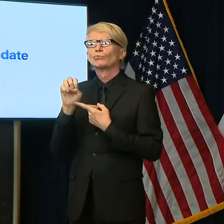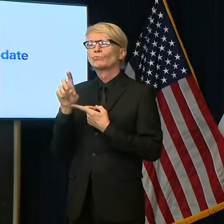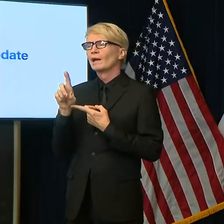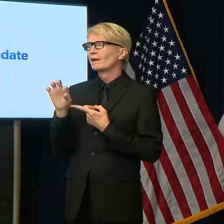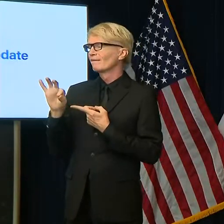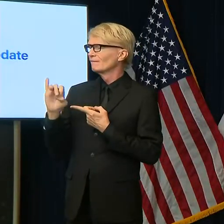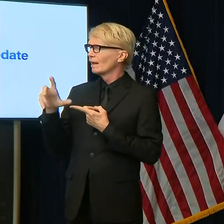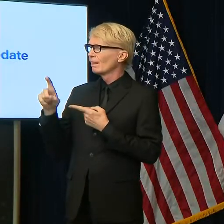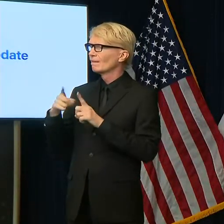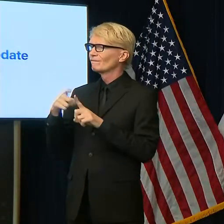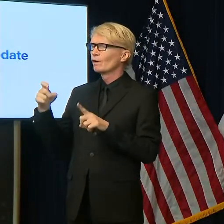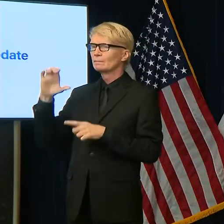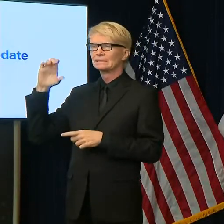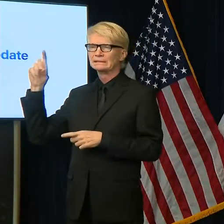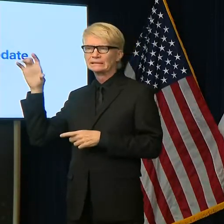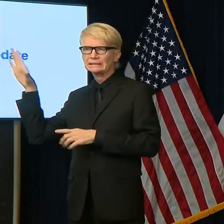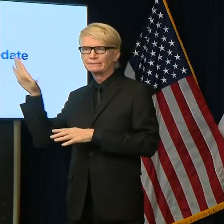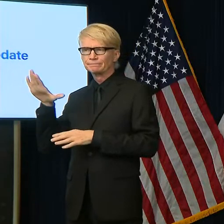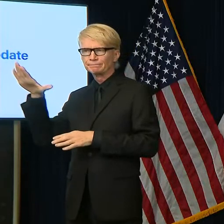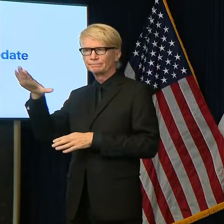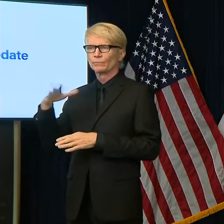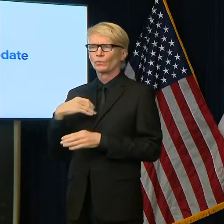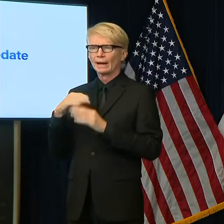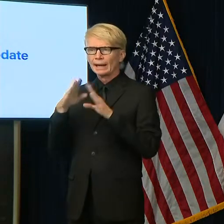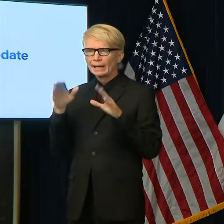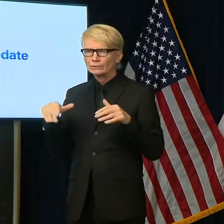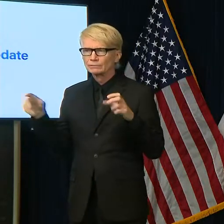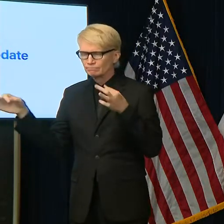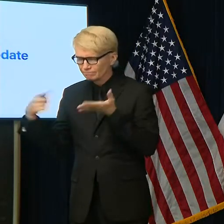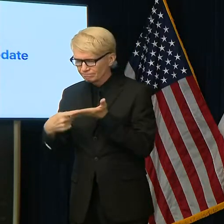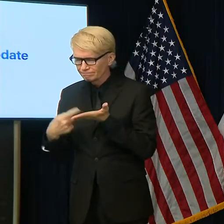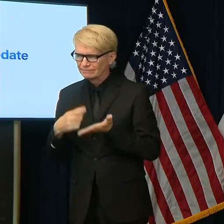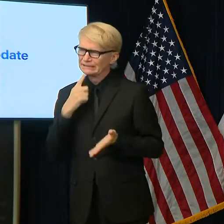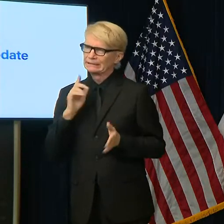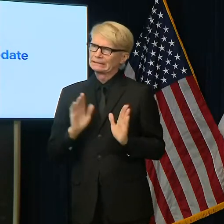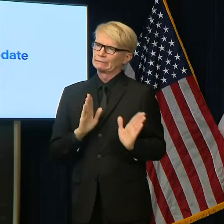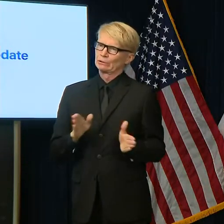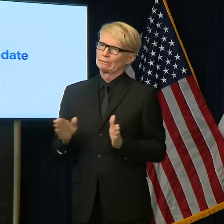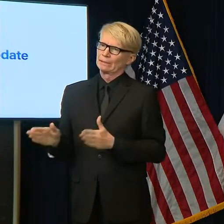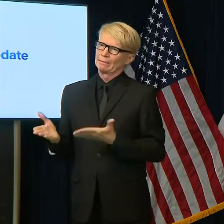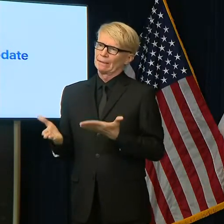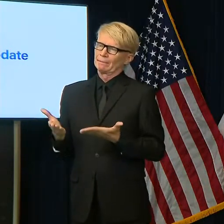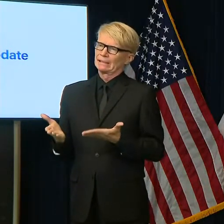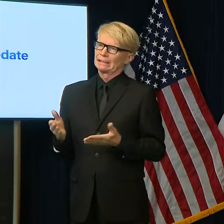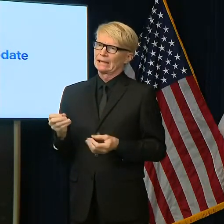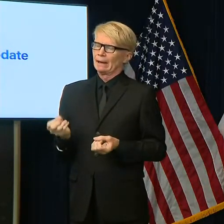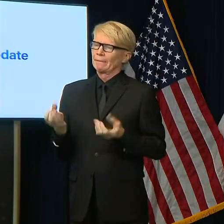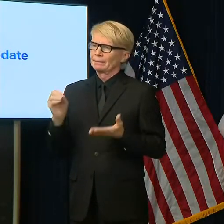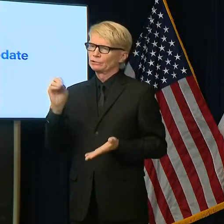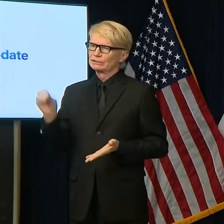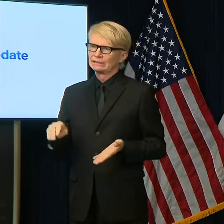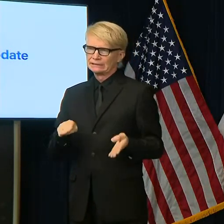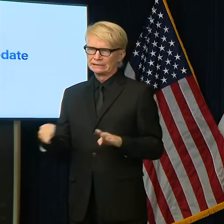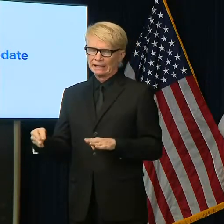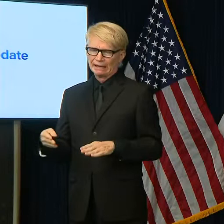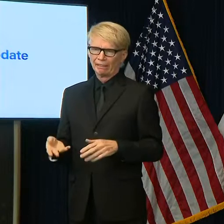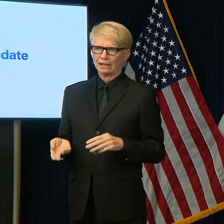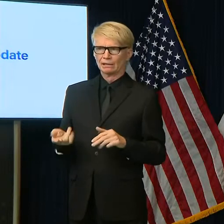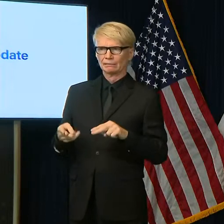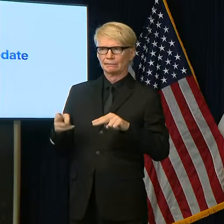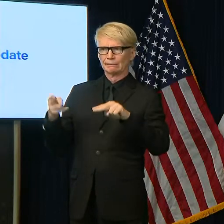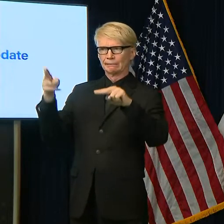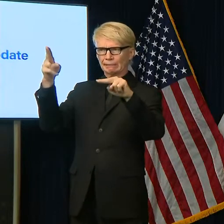90 days, even with a vaccine, for this level of death. 3,000 in the U.S. Yesterday and possibly